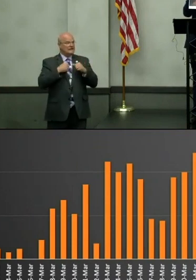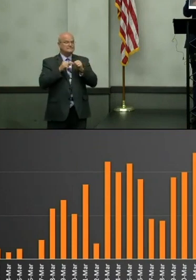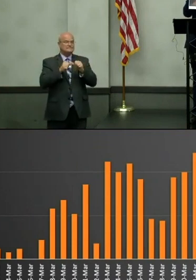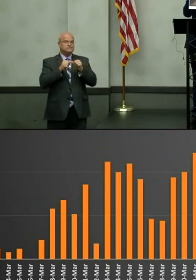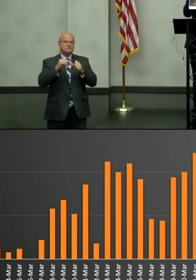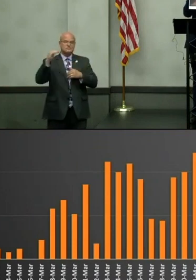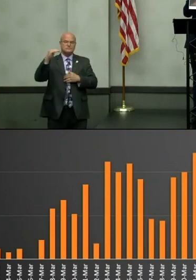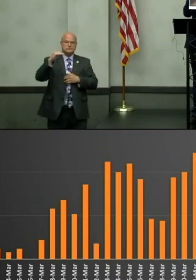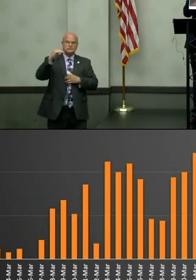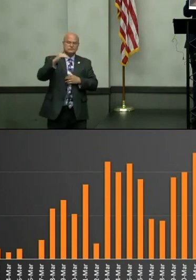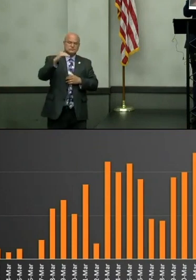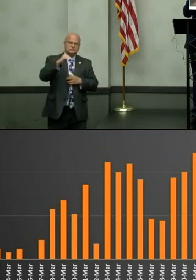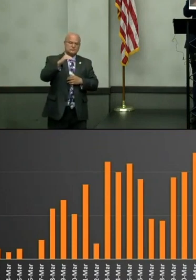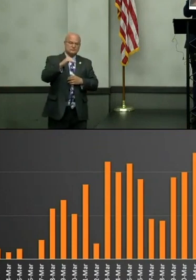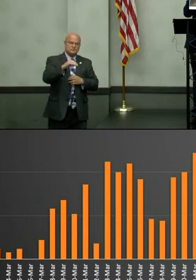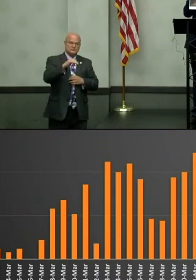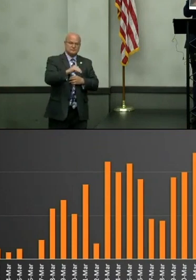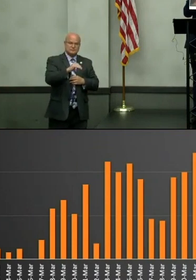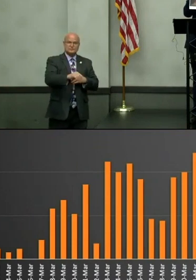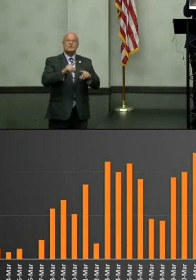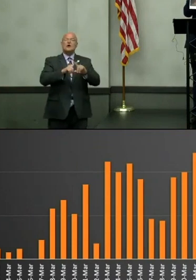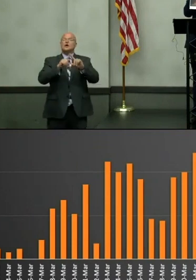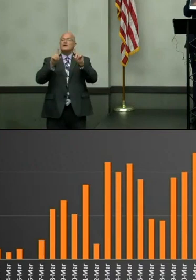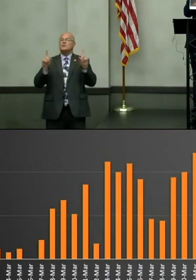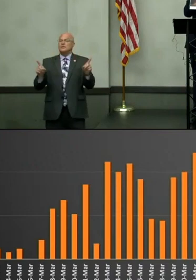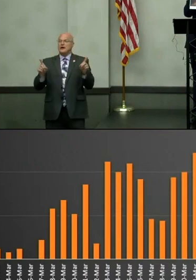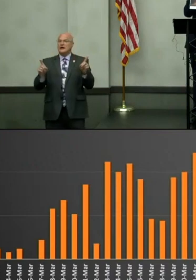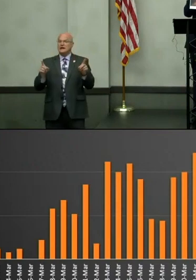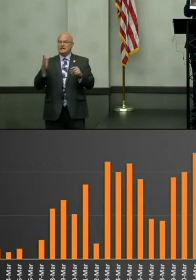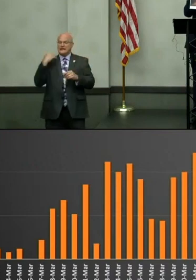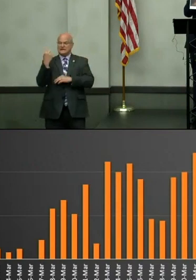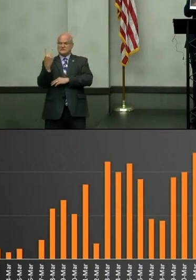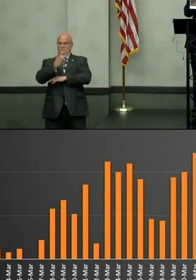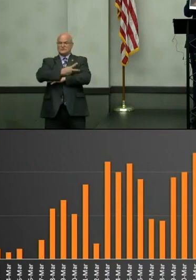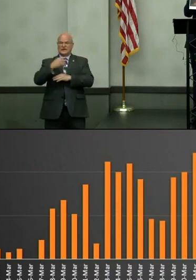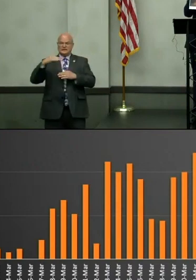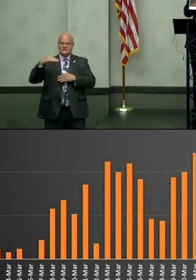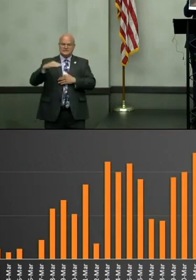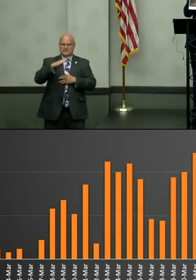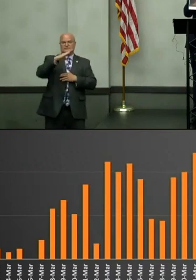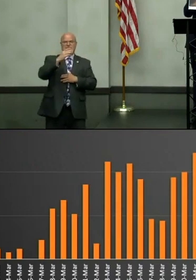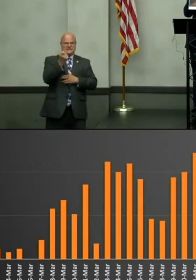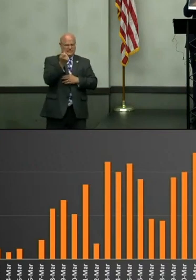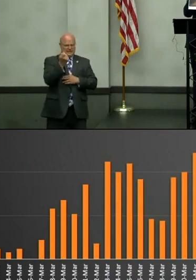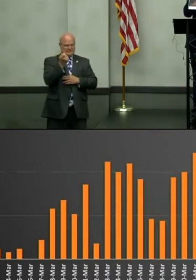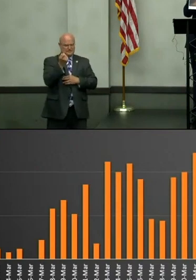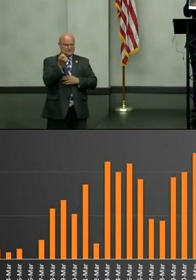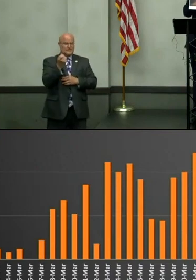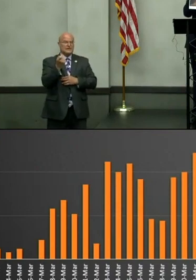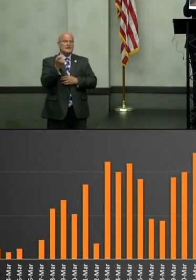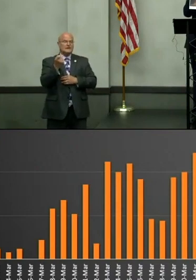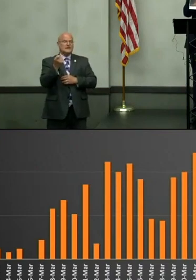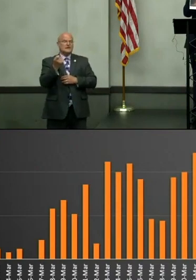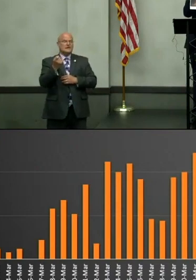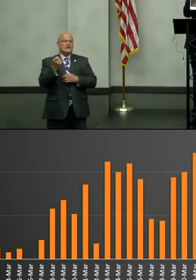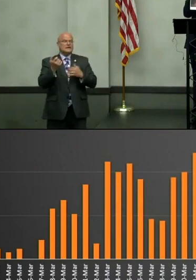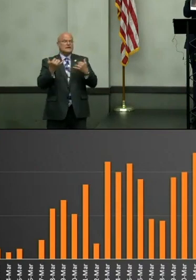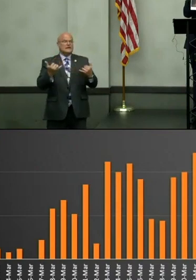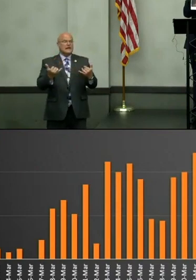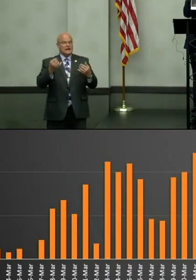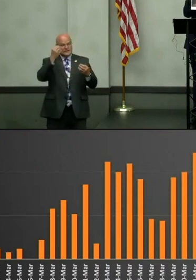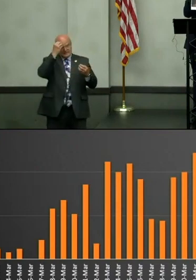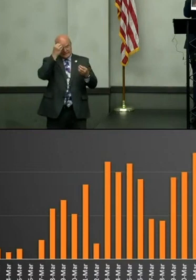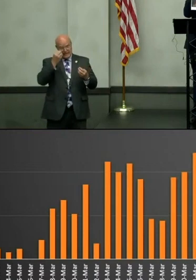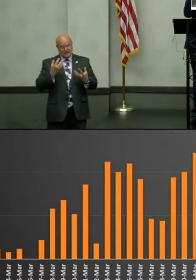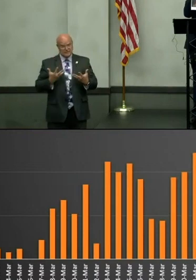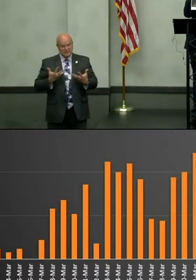steady decline in the number of cases, but then the last 2 days we've had an uptick. Now, what that